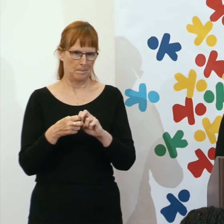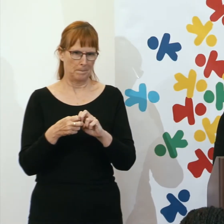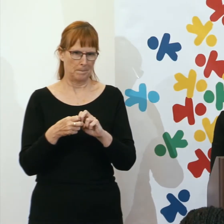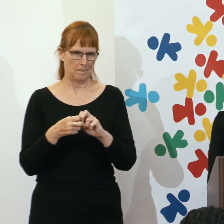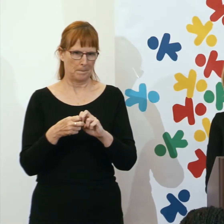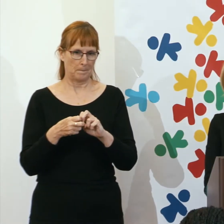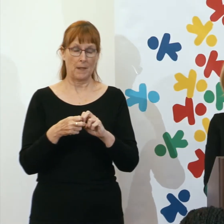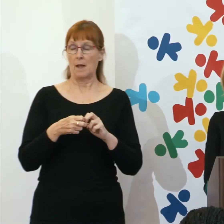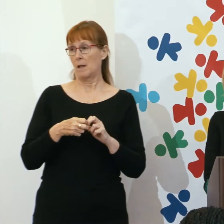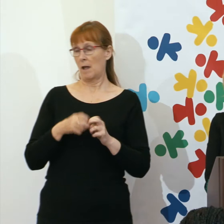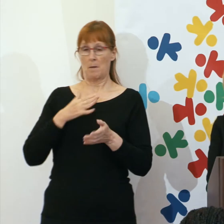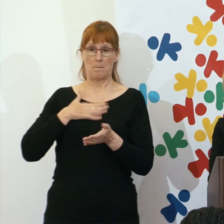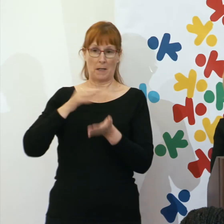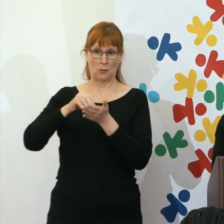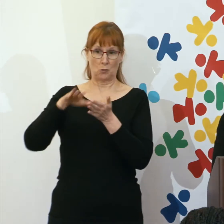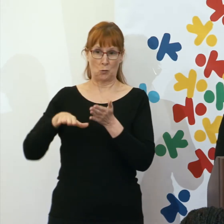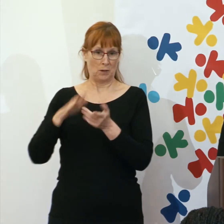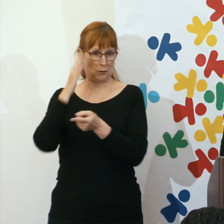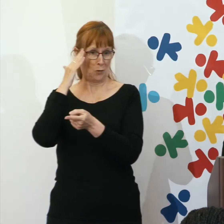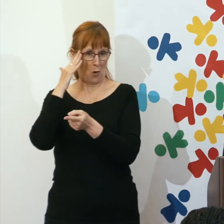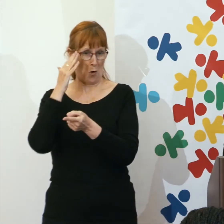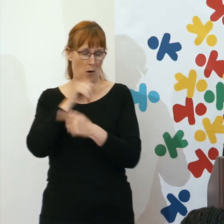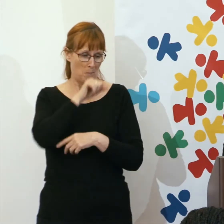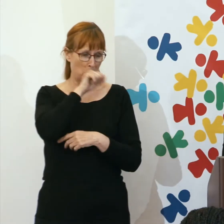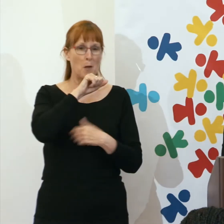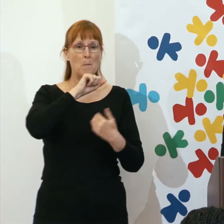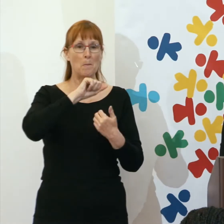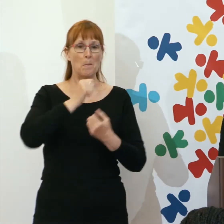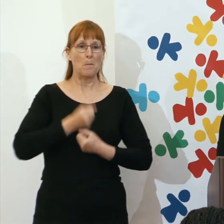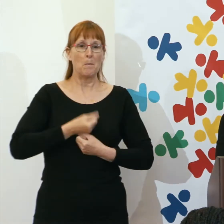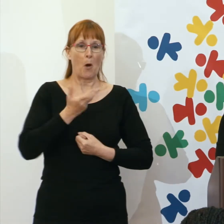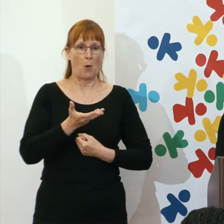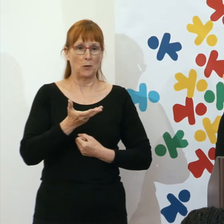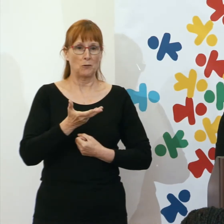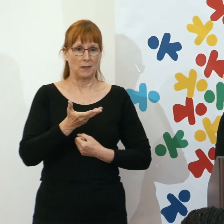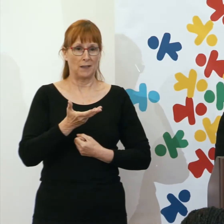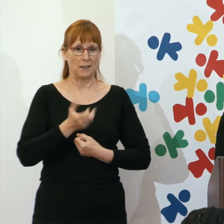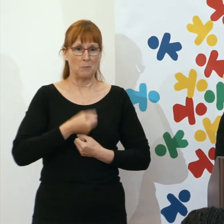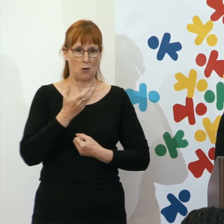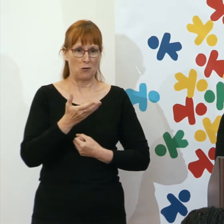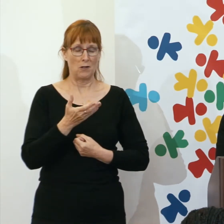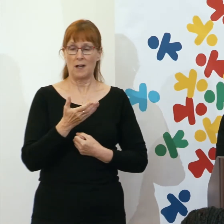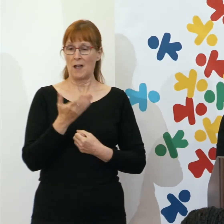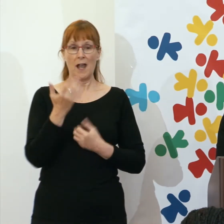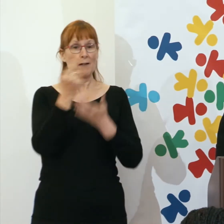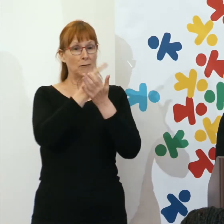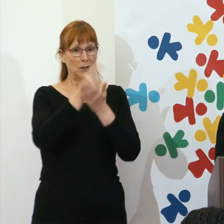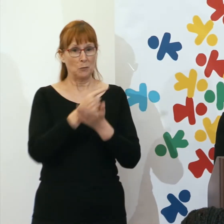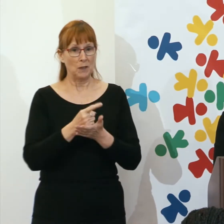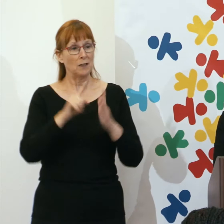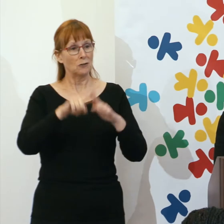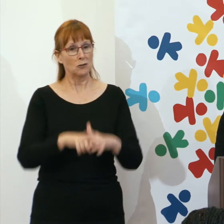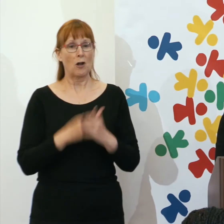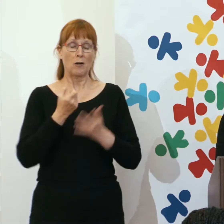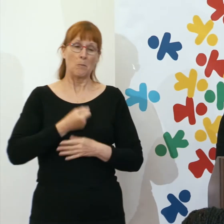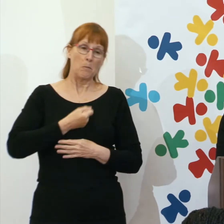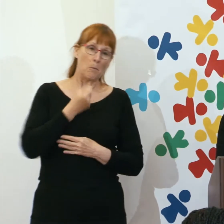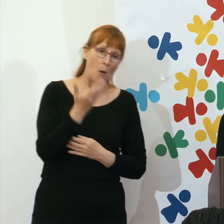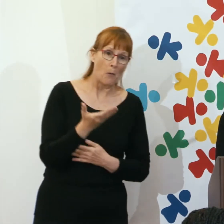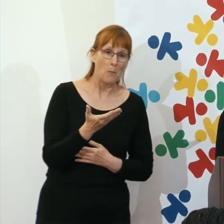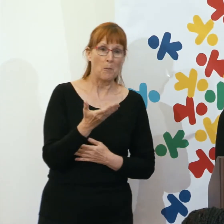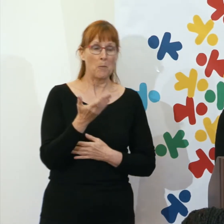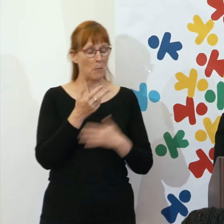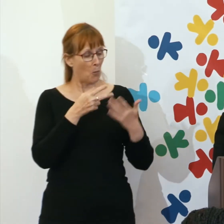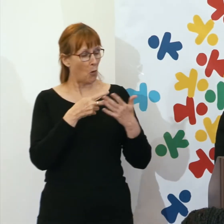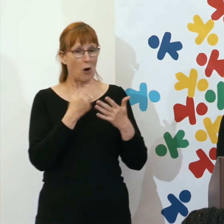As my students know, I love poetry and begin each class with a poem or a